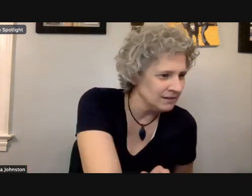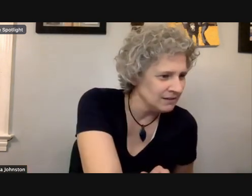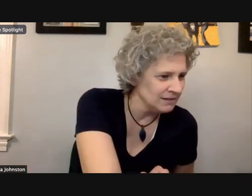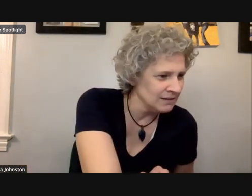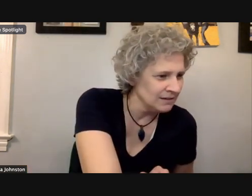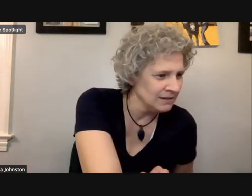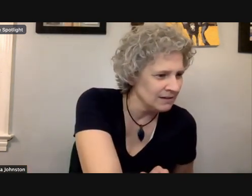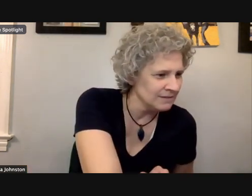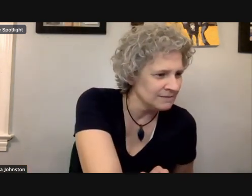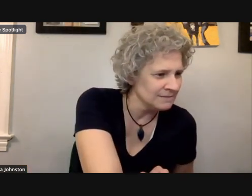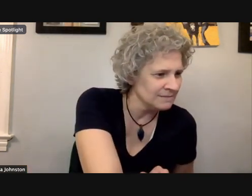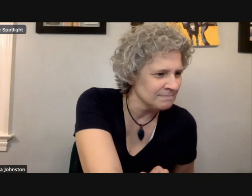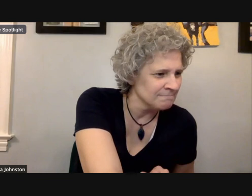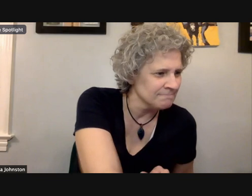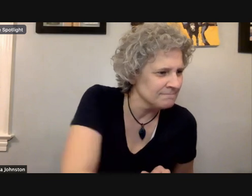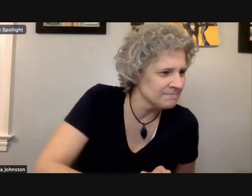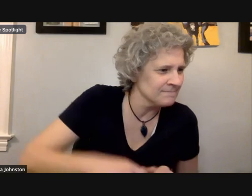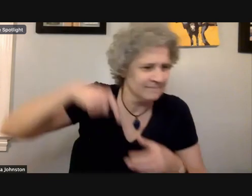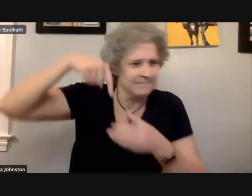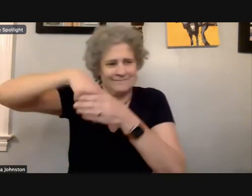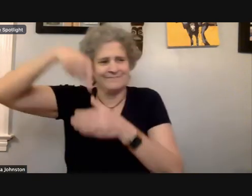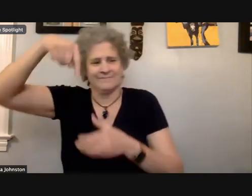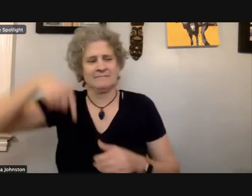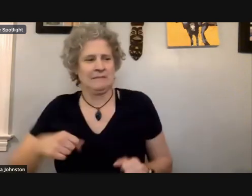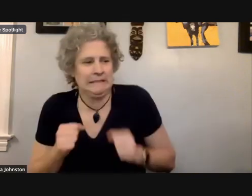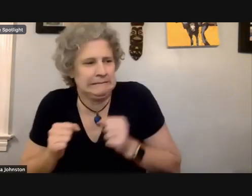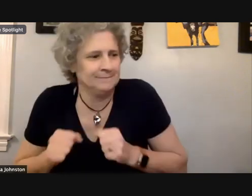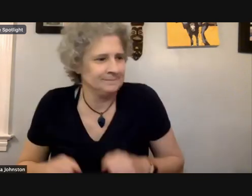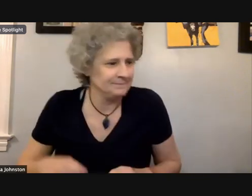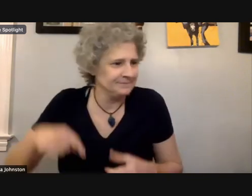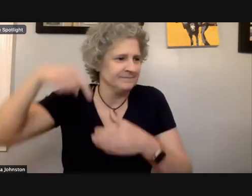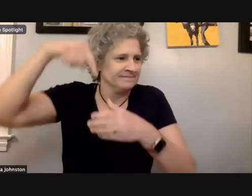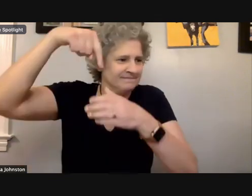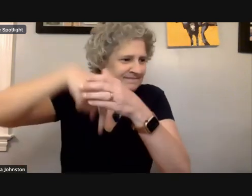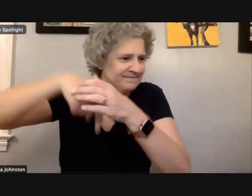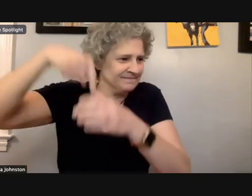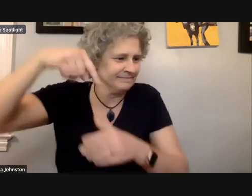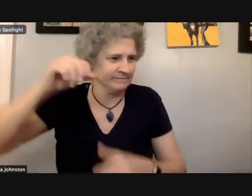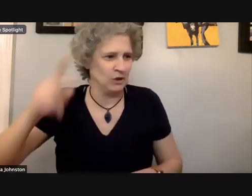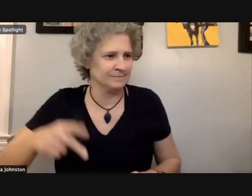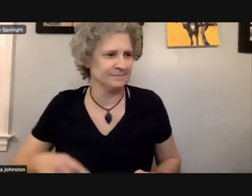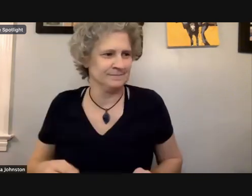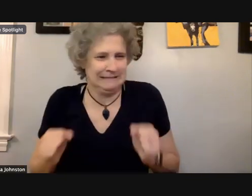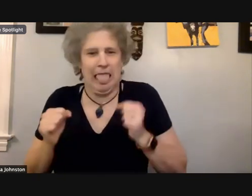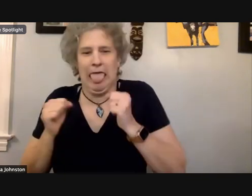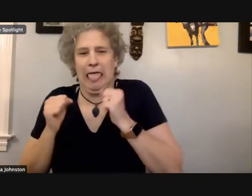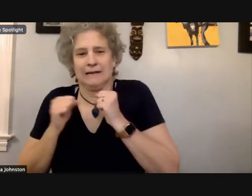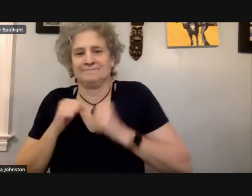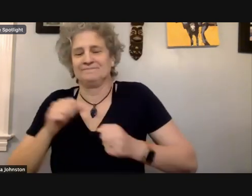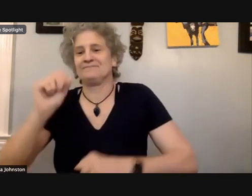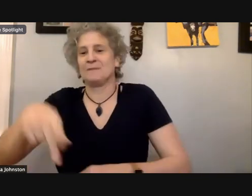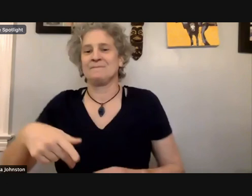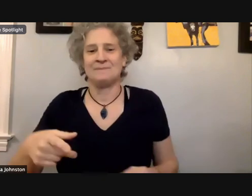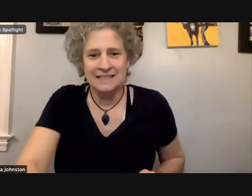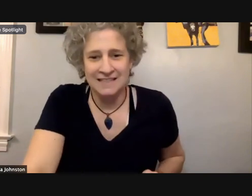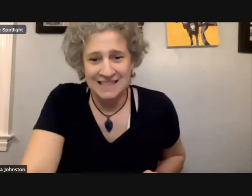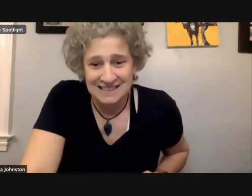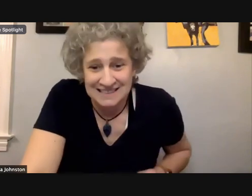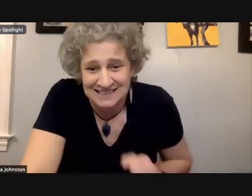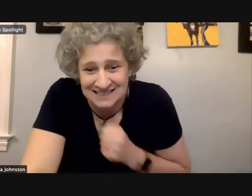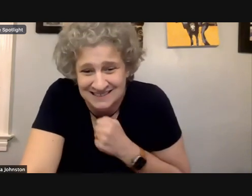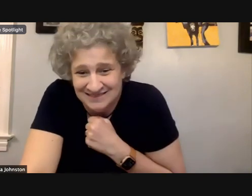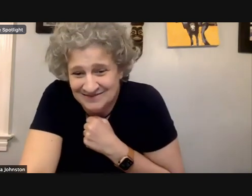and why it's so painful. I know it's famous for that. Oh, okay. Ooh. All right. So they go all the way down. Ooh.